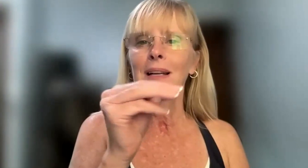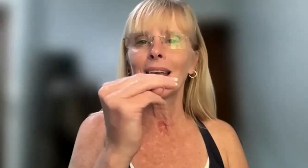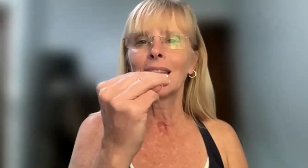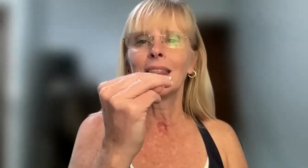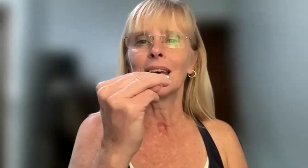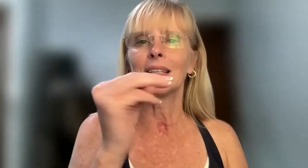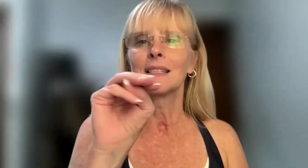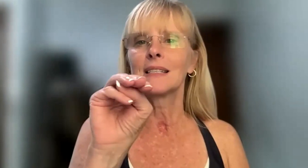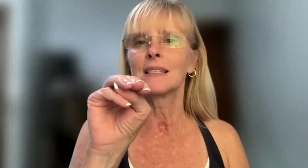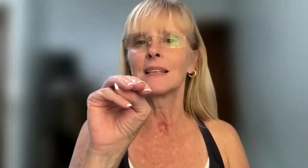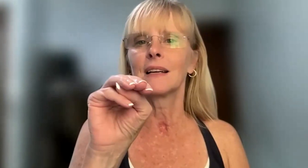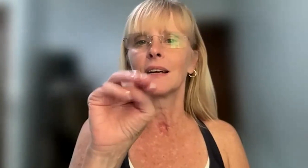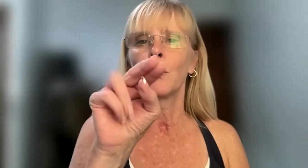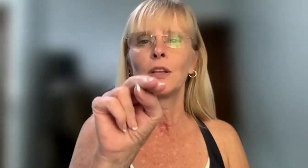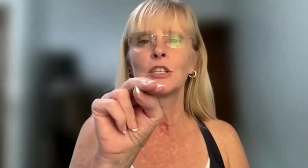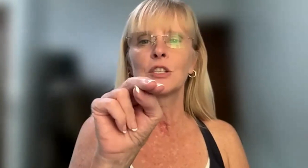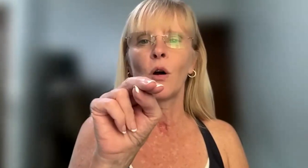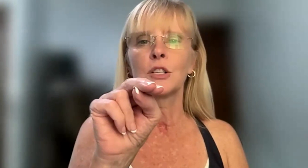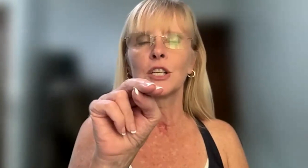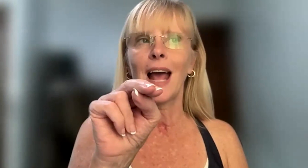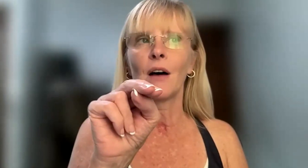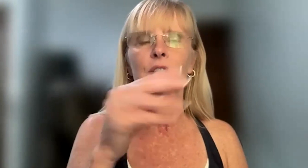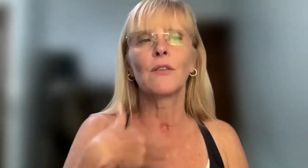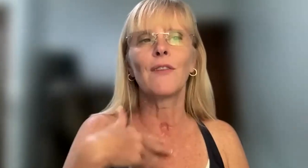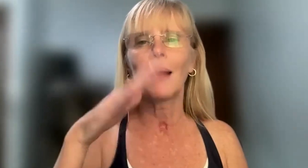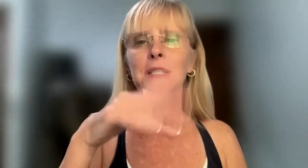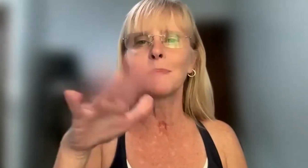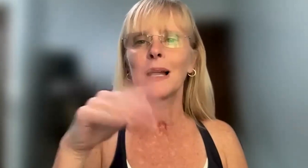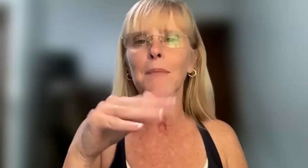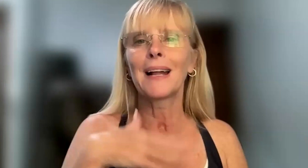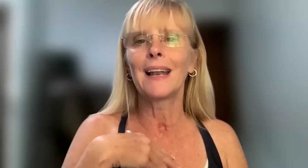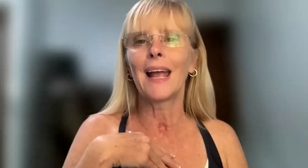like this and we just arch it out. So if I'm spelling my name,